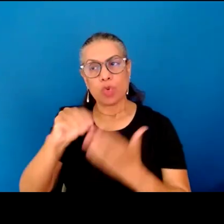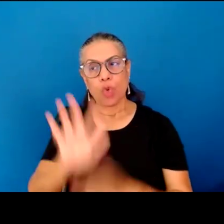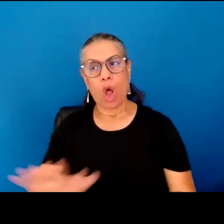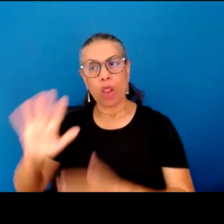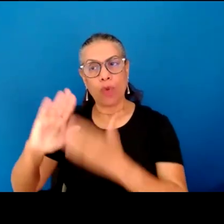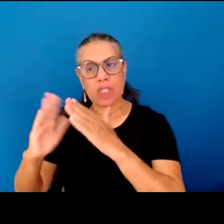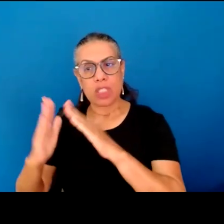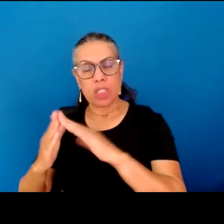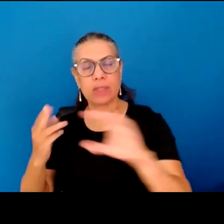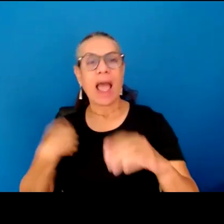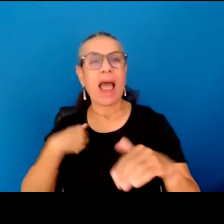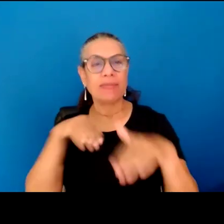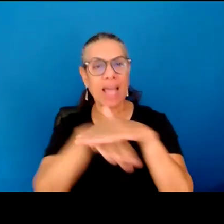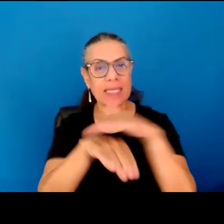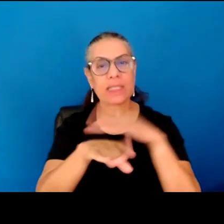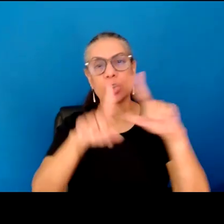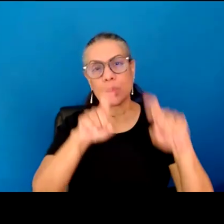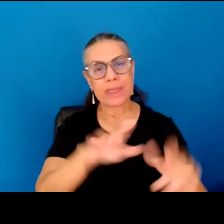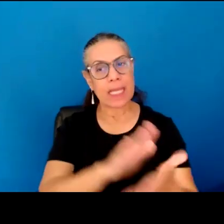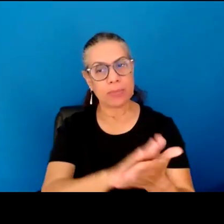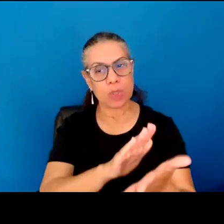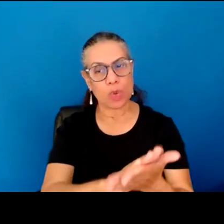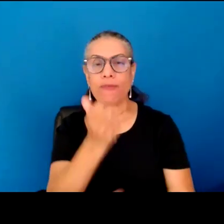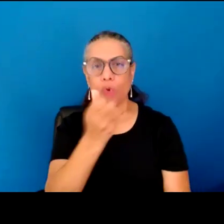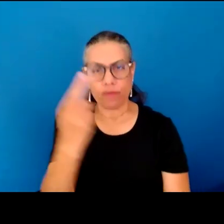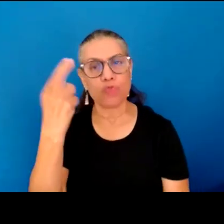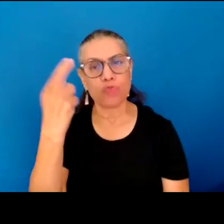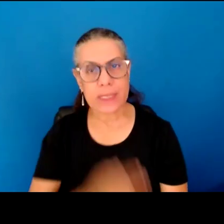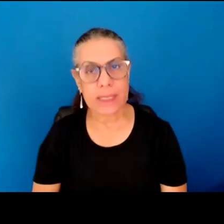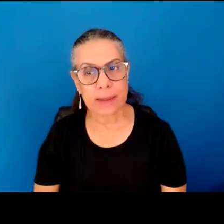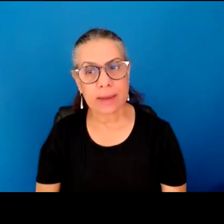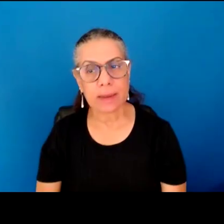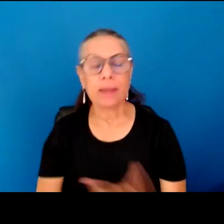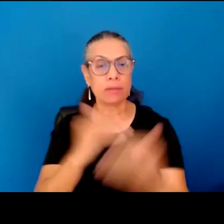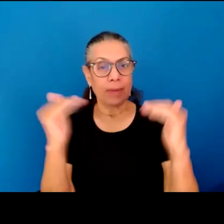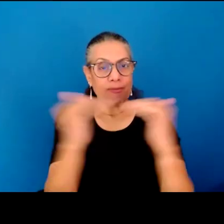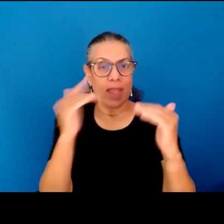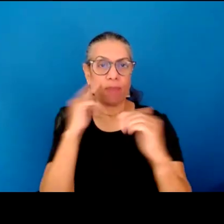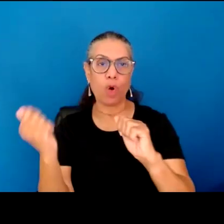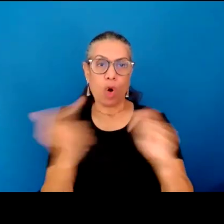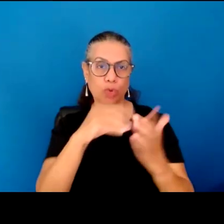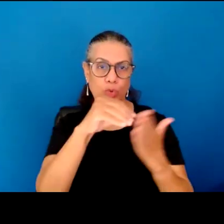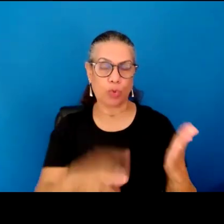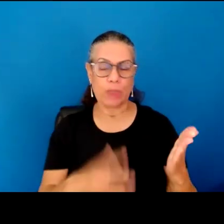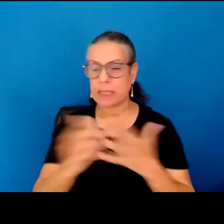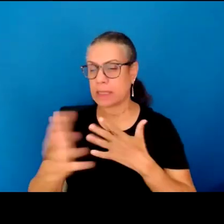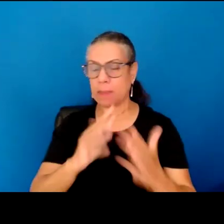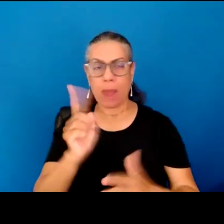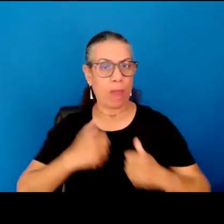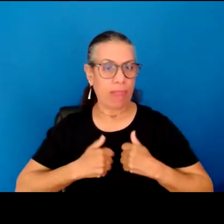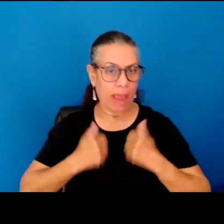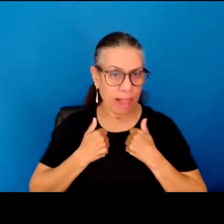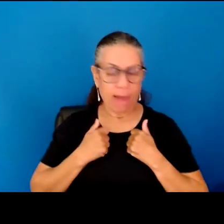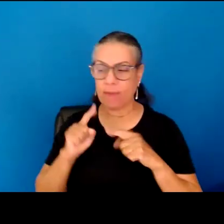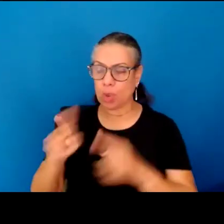to obtain admission to the exam schools, and a few reasons. Equitable for students regardless of where they happen to live or go to